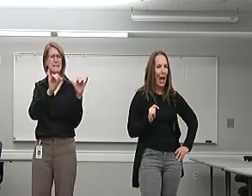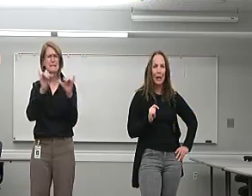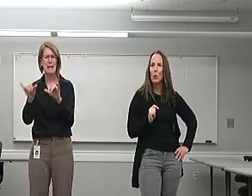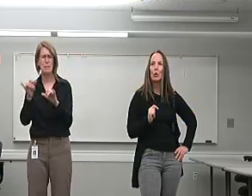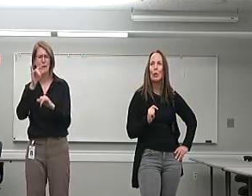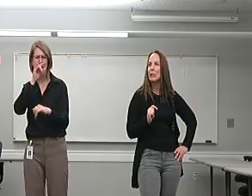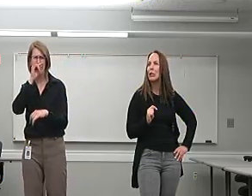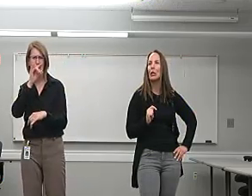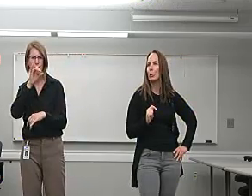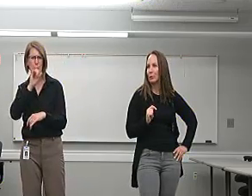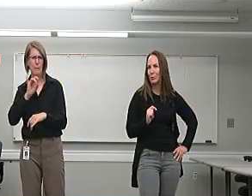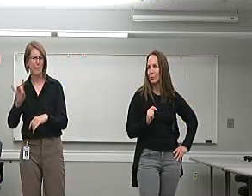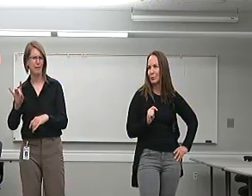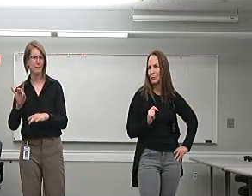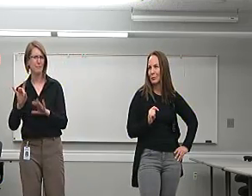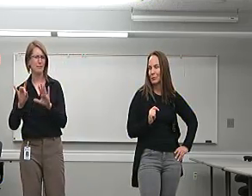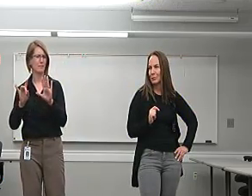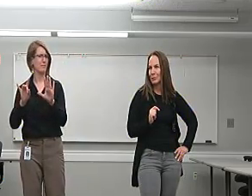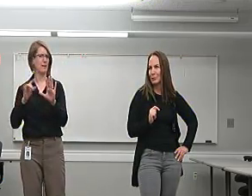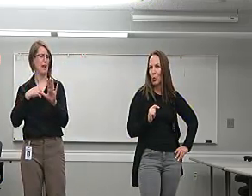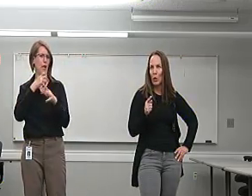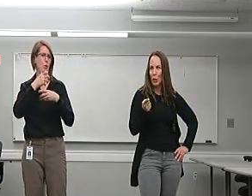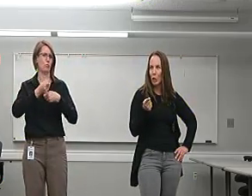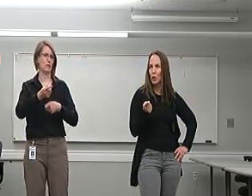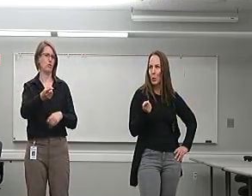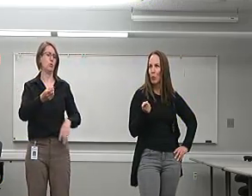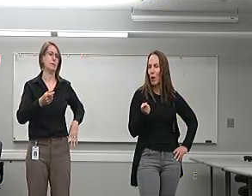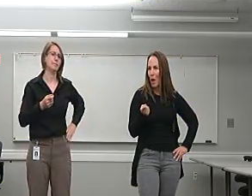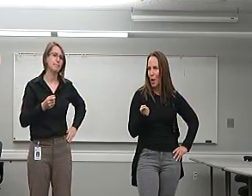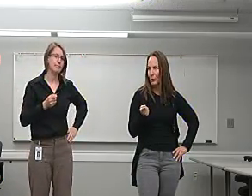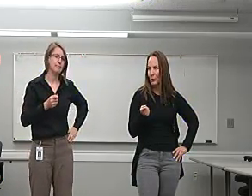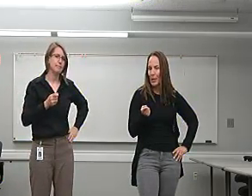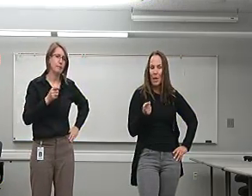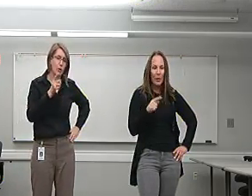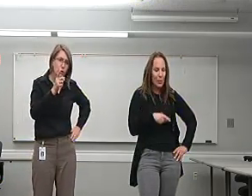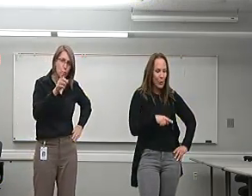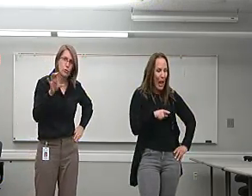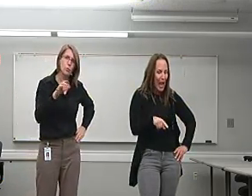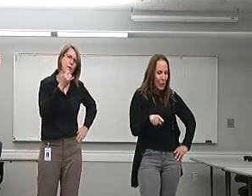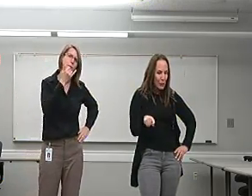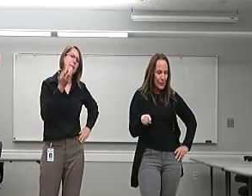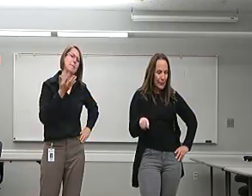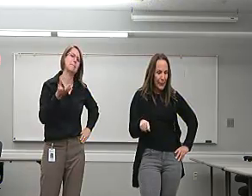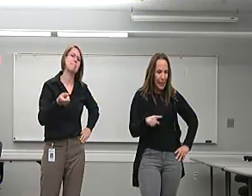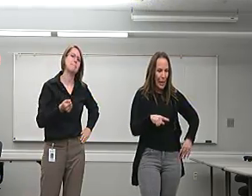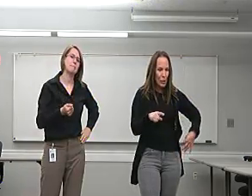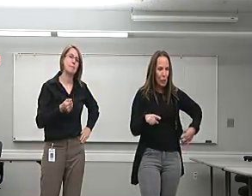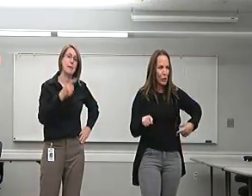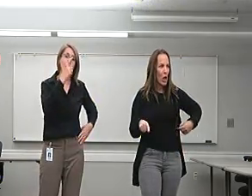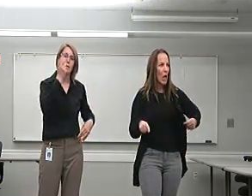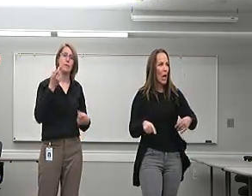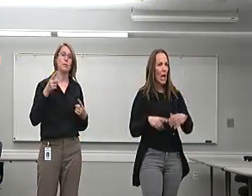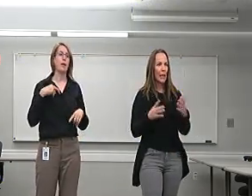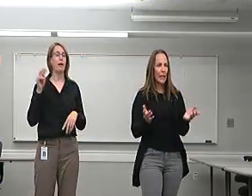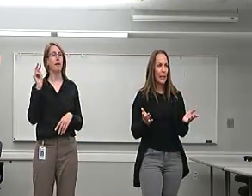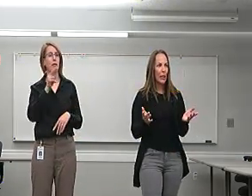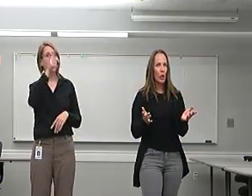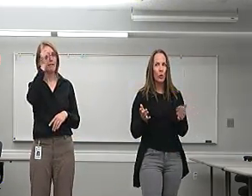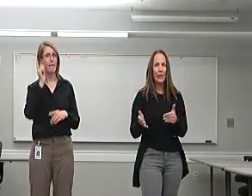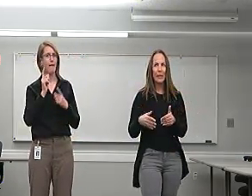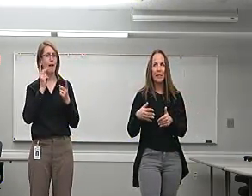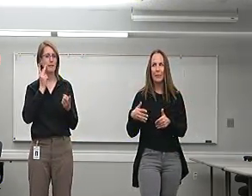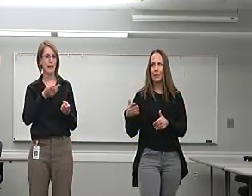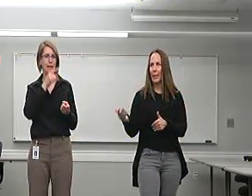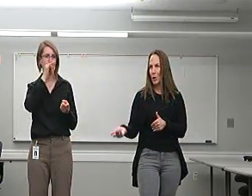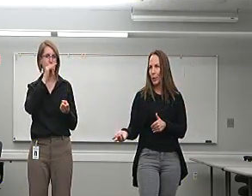you. What are you doing wrong? Because when I looked at Leah, I just saw a kid who needed a different